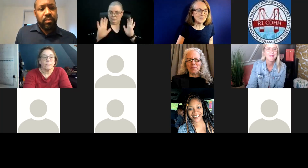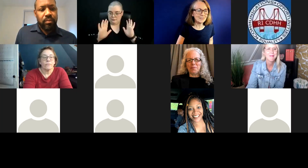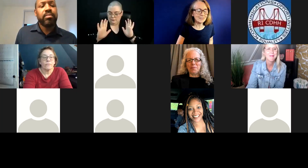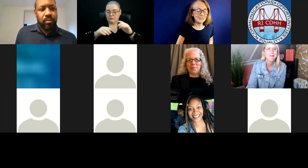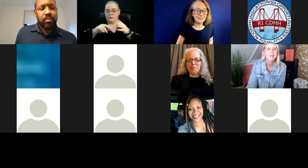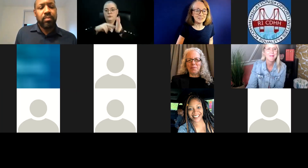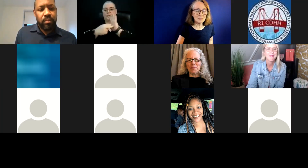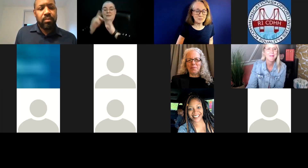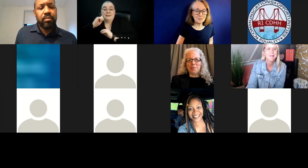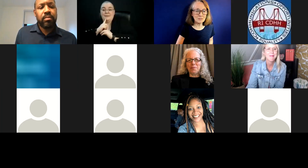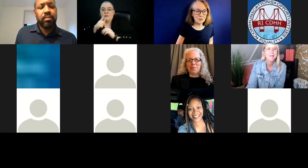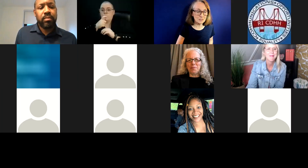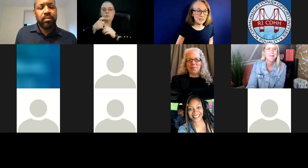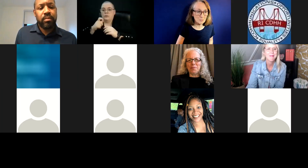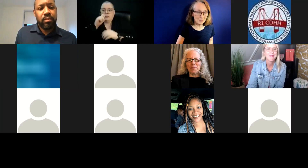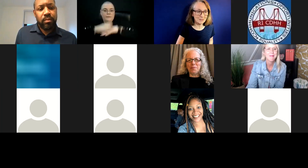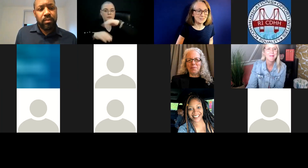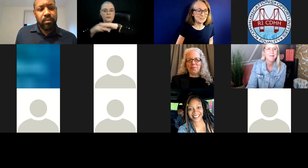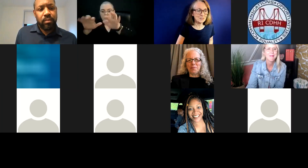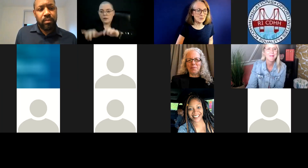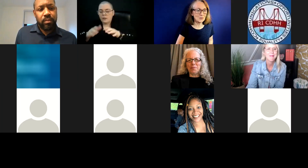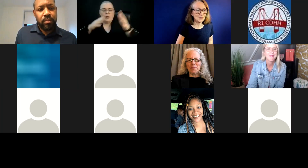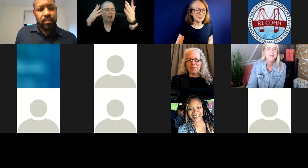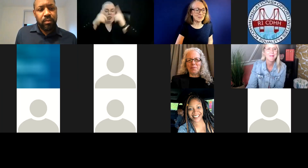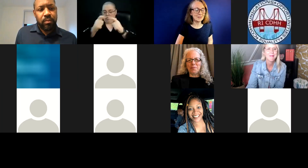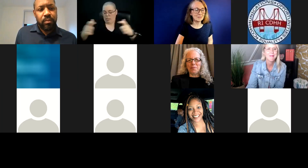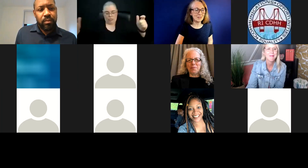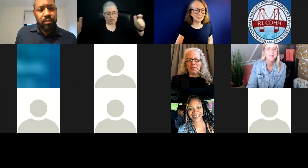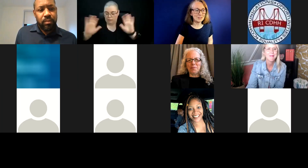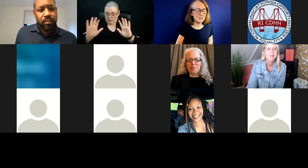If I were typing in the if I chat. were typing. So I'm not a great type. I'm